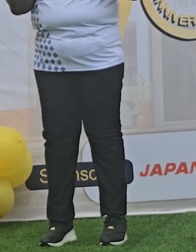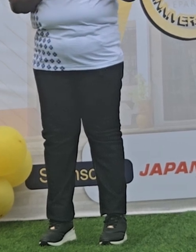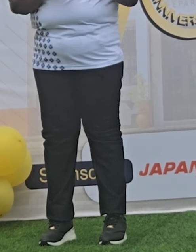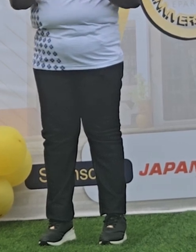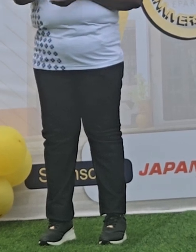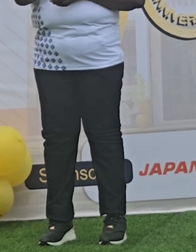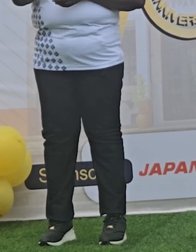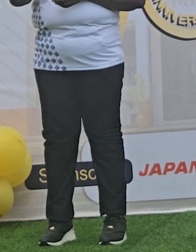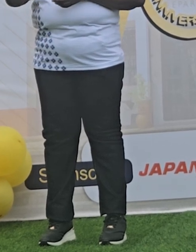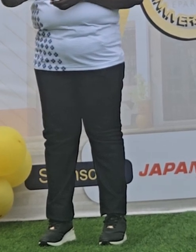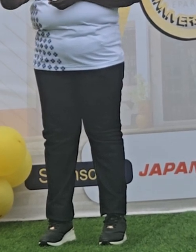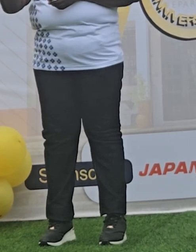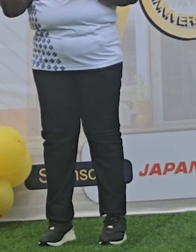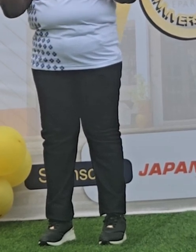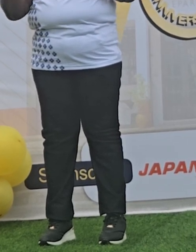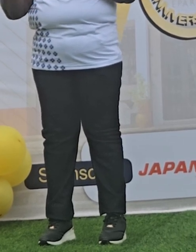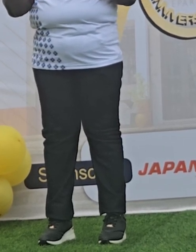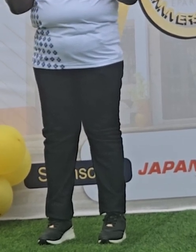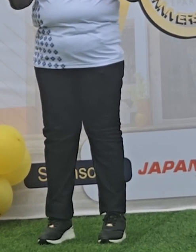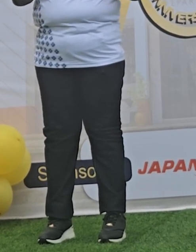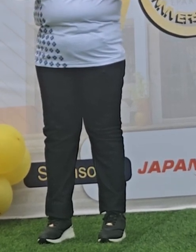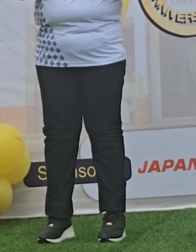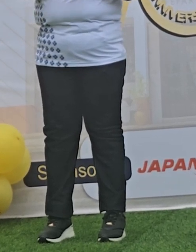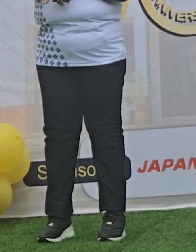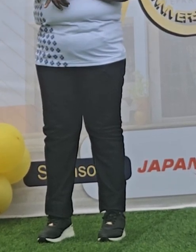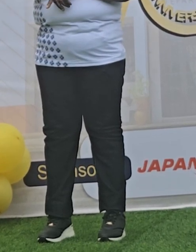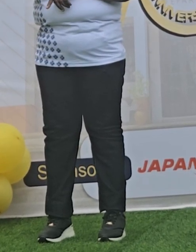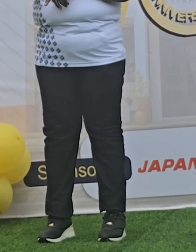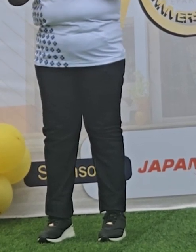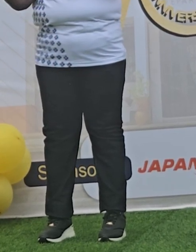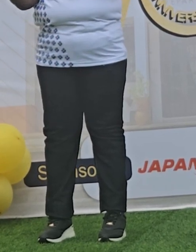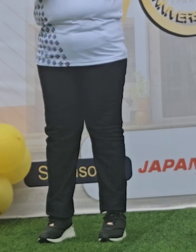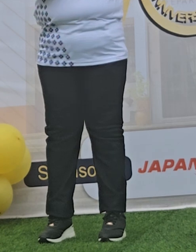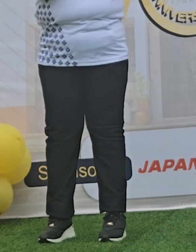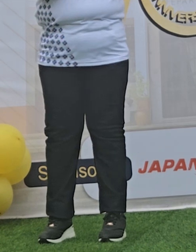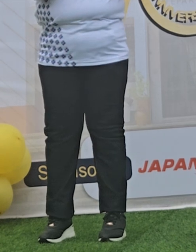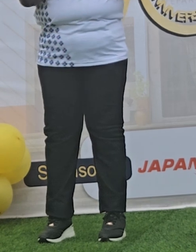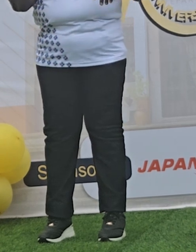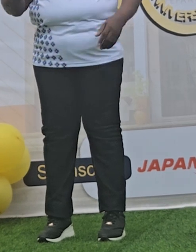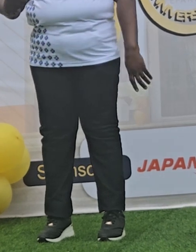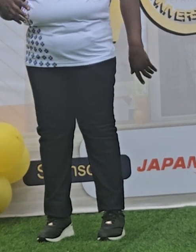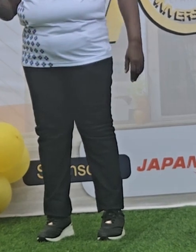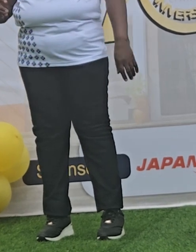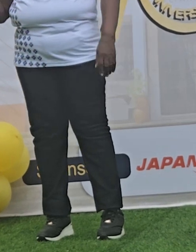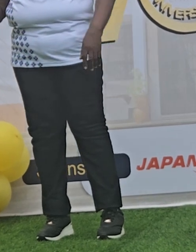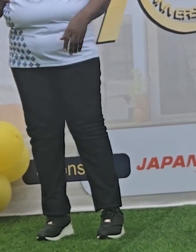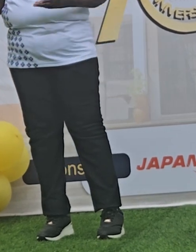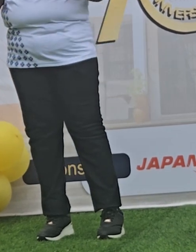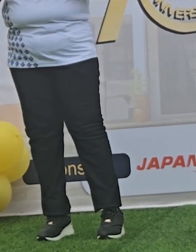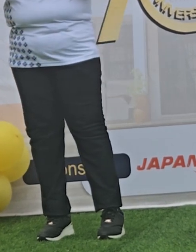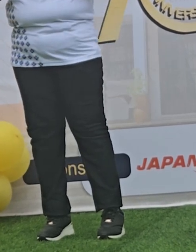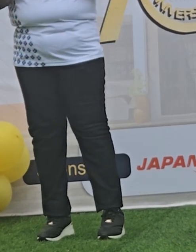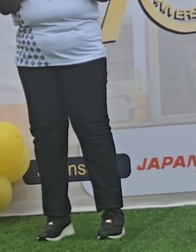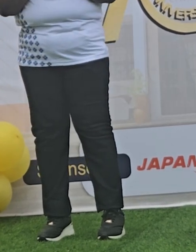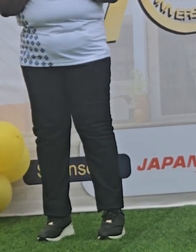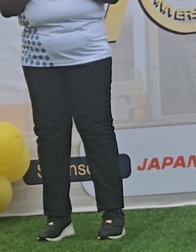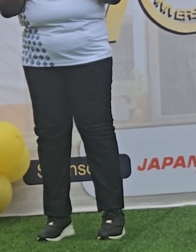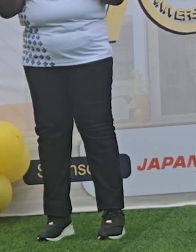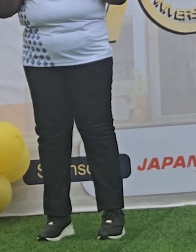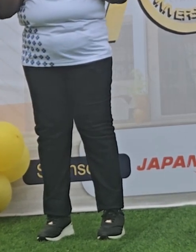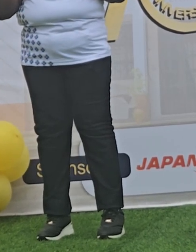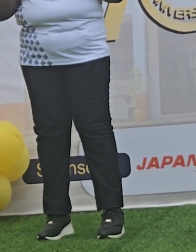1957, the department fell into a bit of a coma. As I said, most